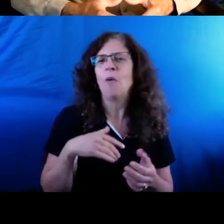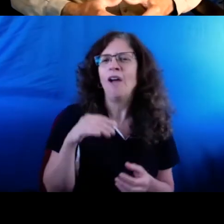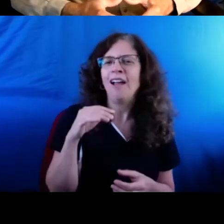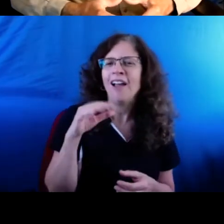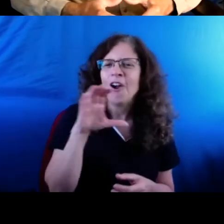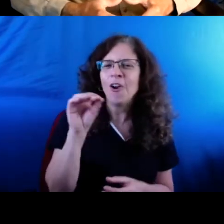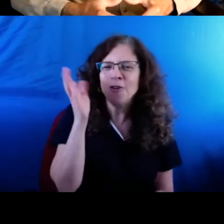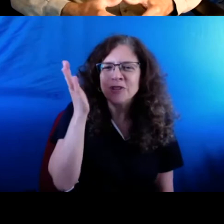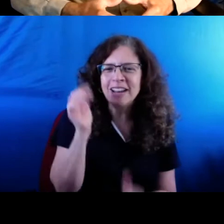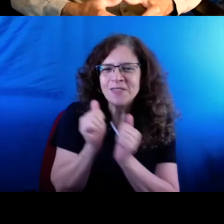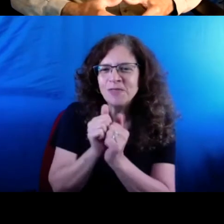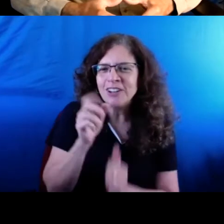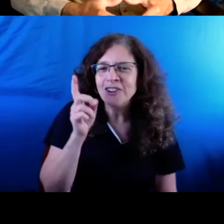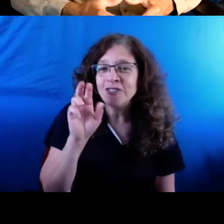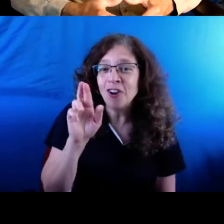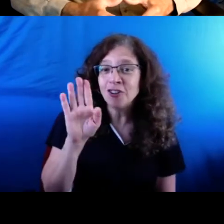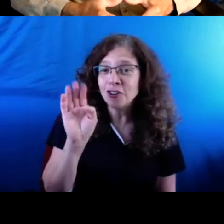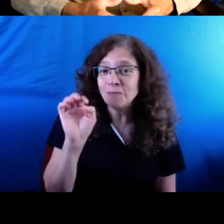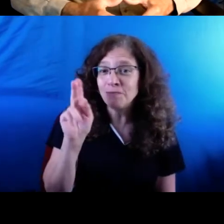All that knowledge and then what to do with it.